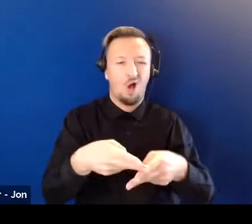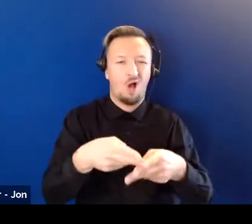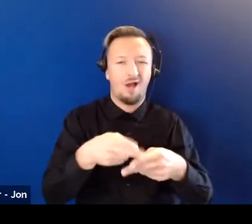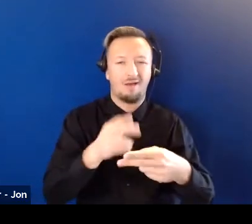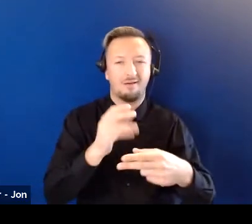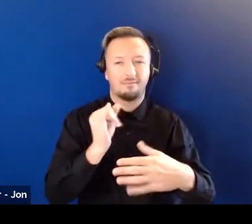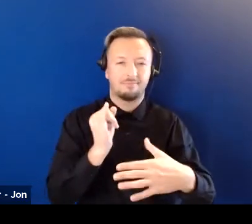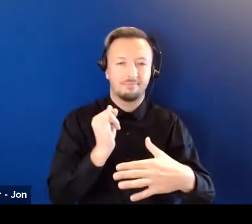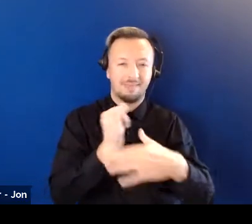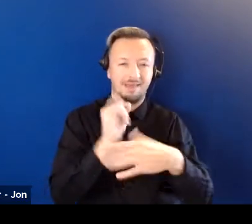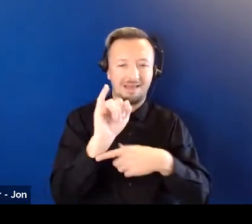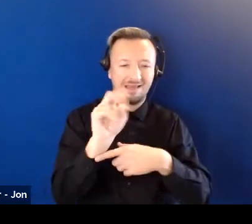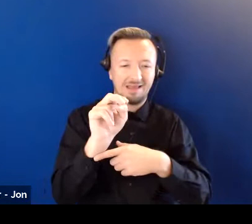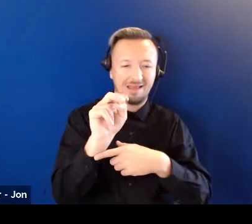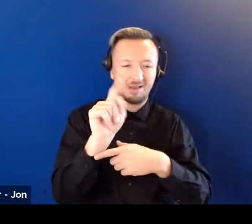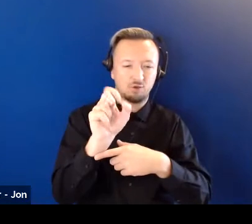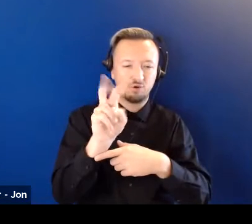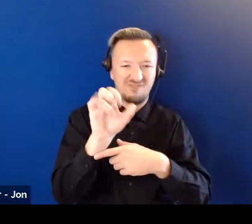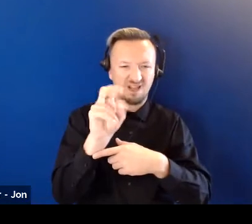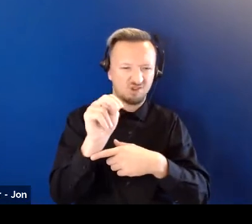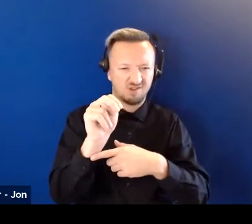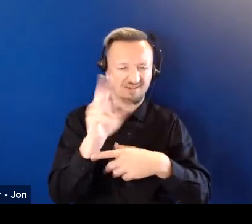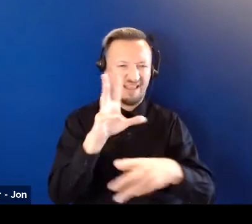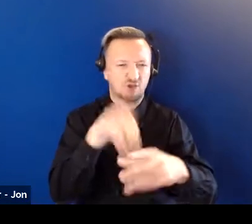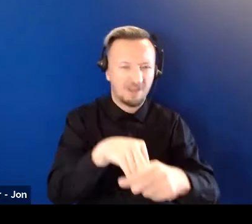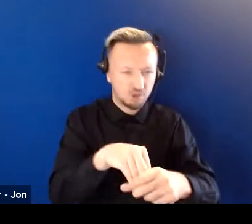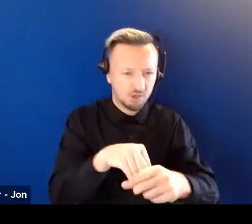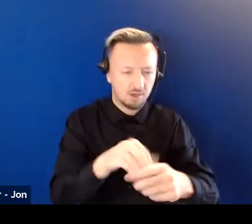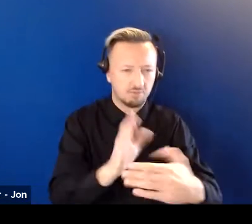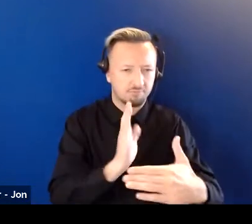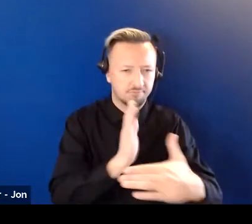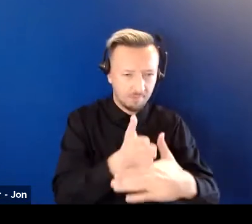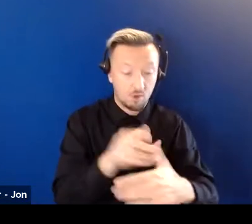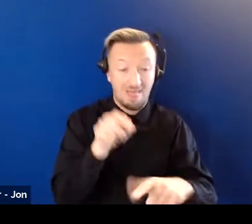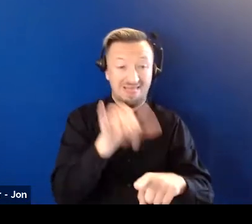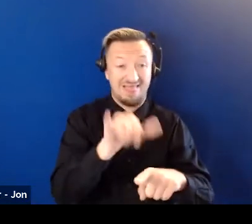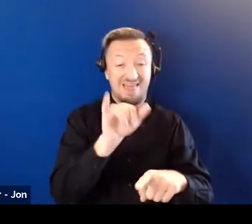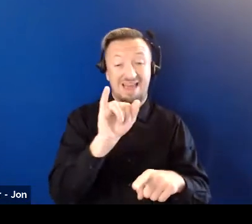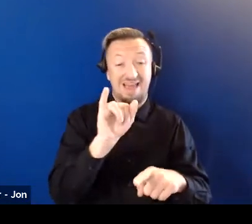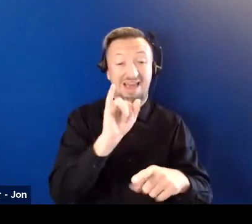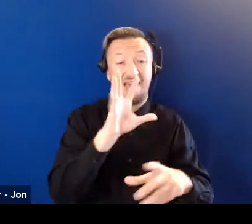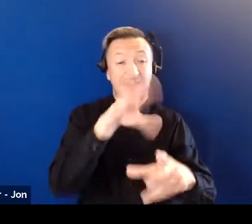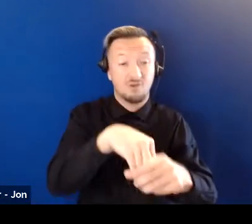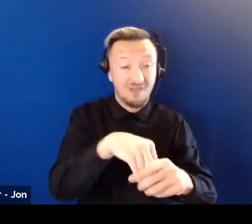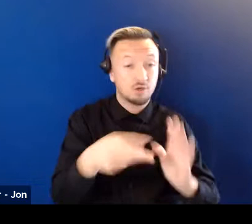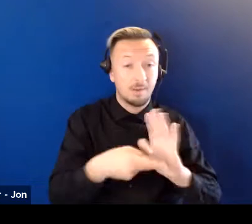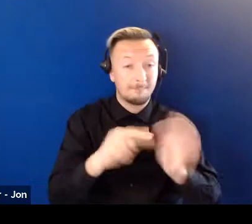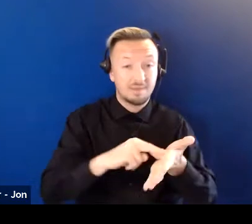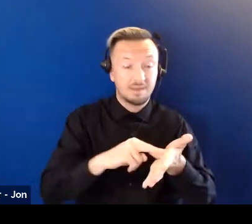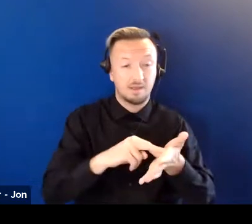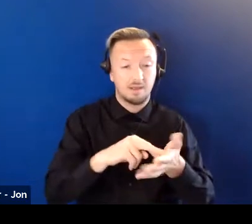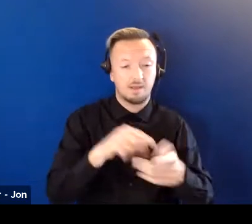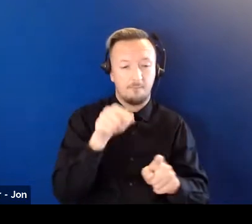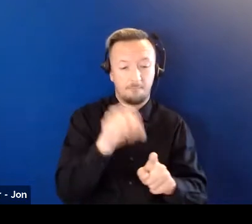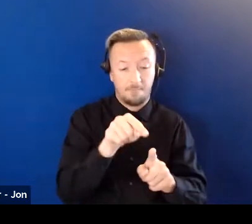being tested is to work with staff that are at the same time applying for